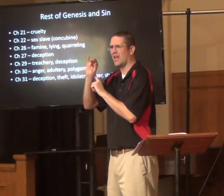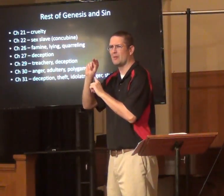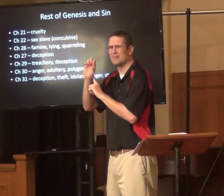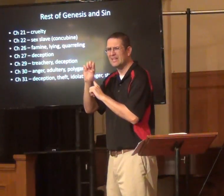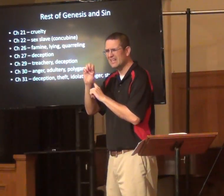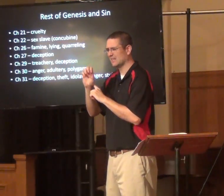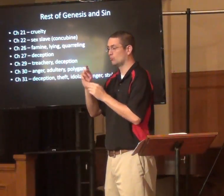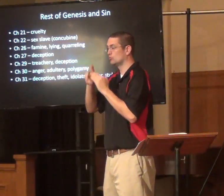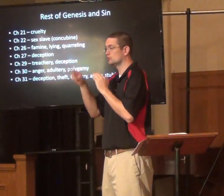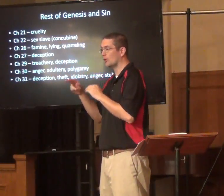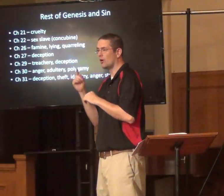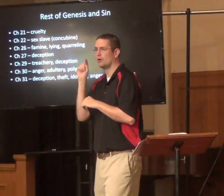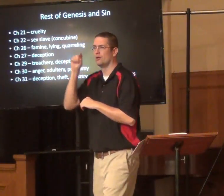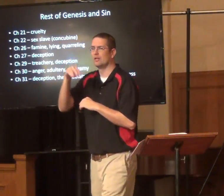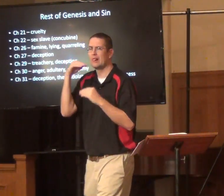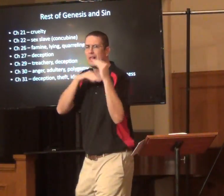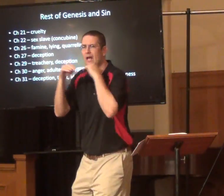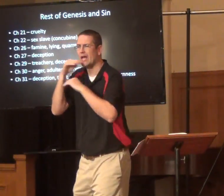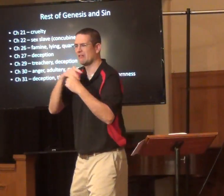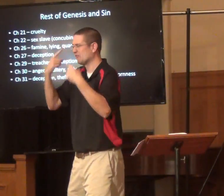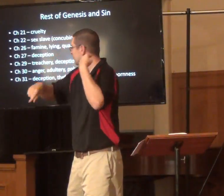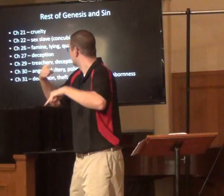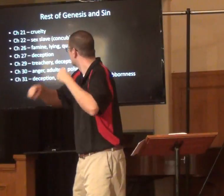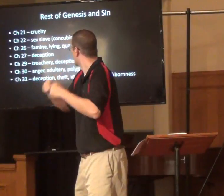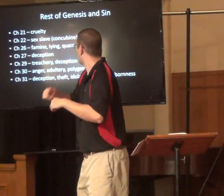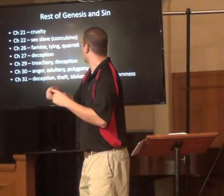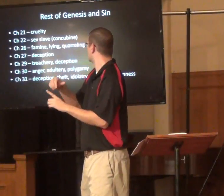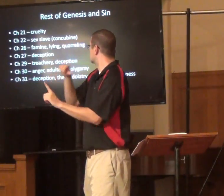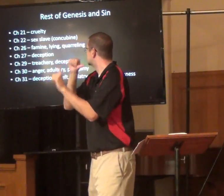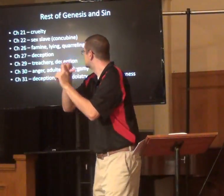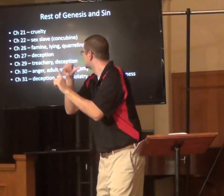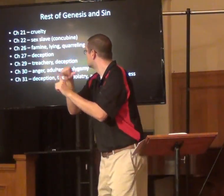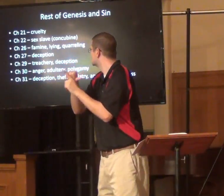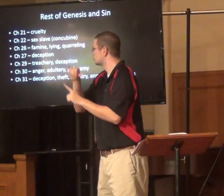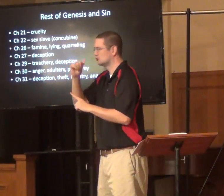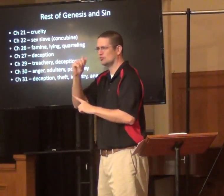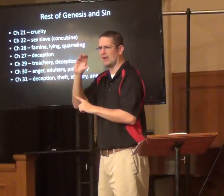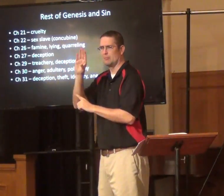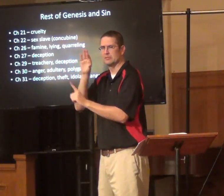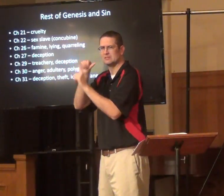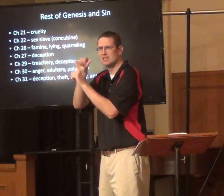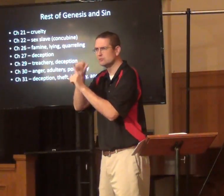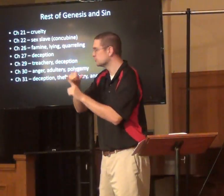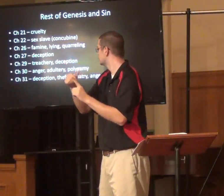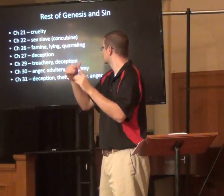There was famine, and they were lying and quarreling. There was deception.